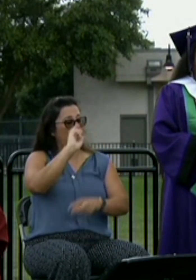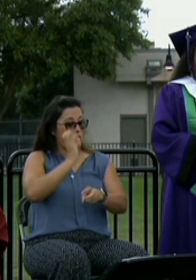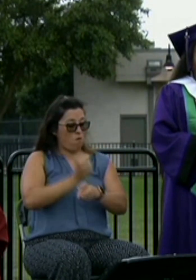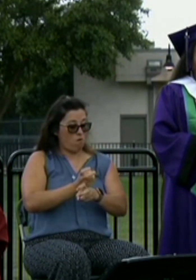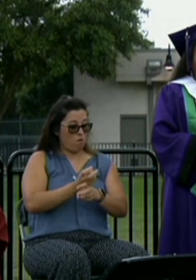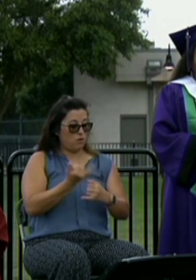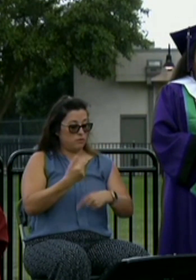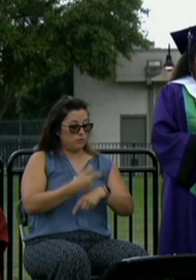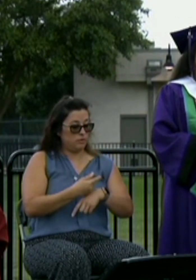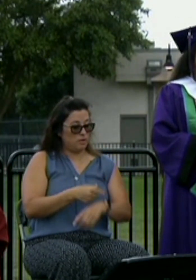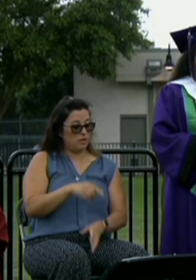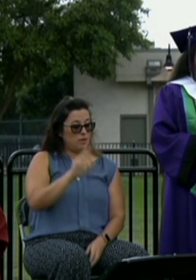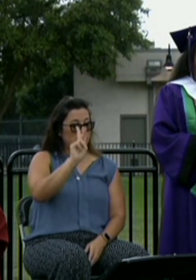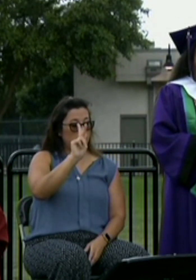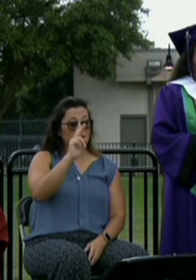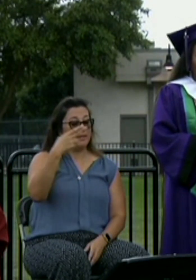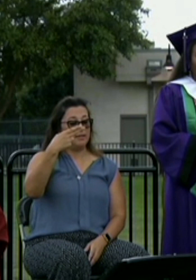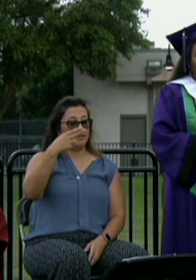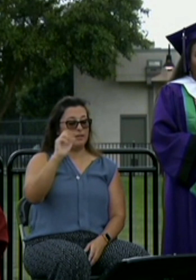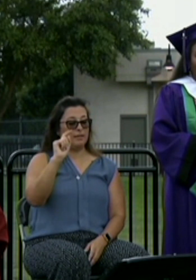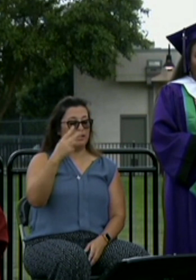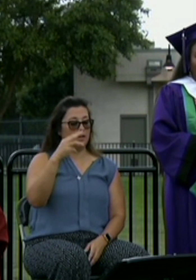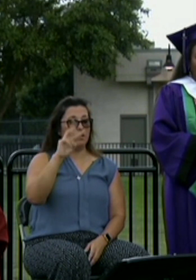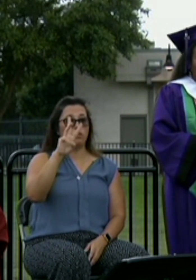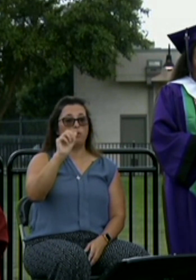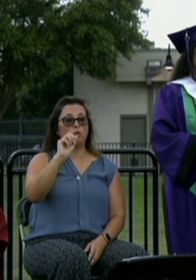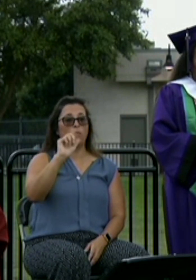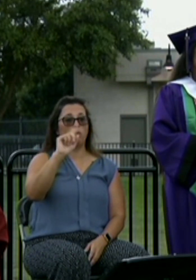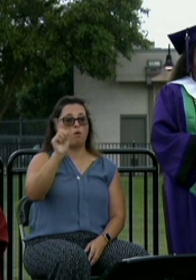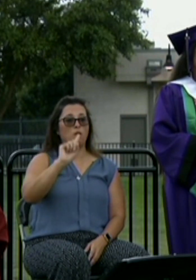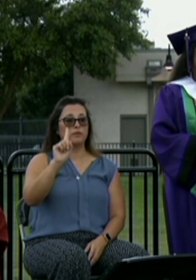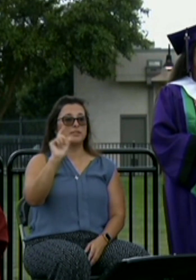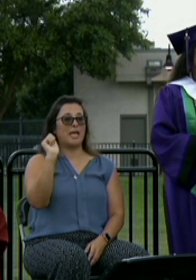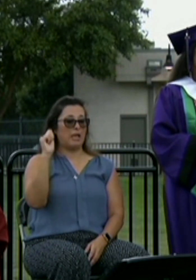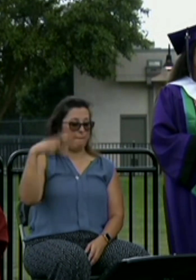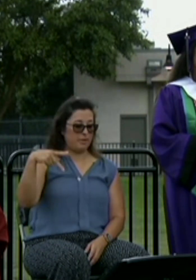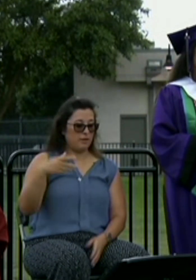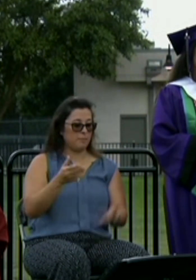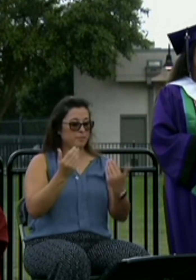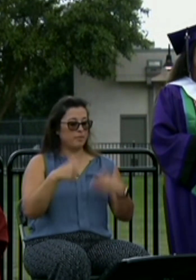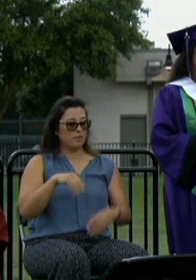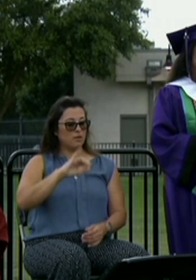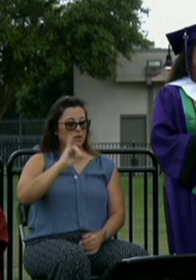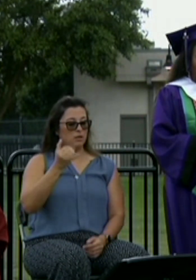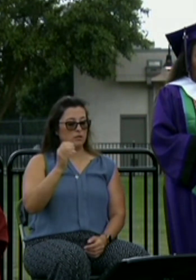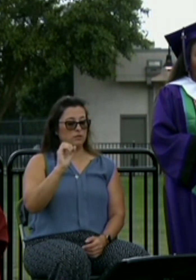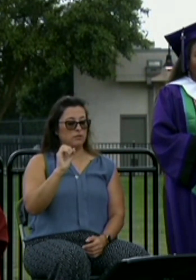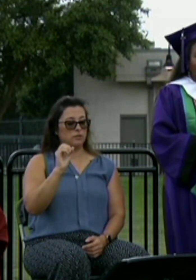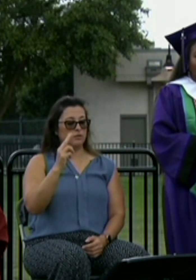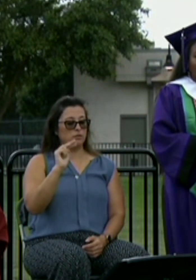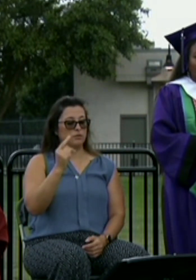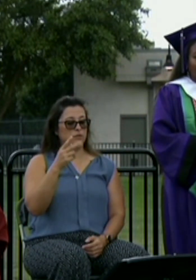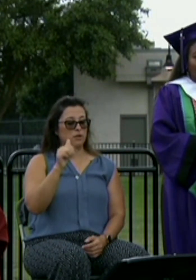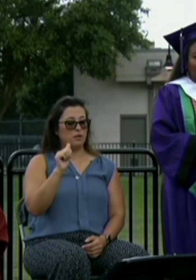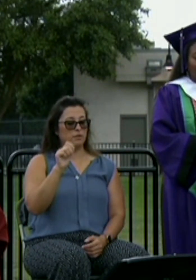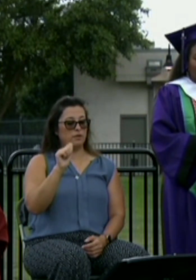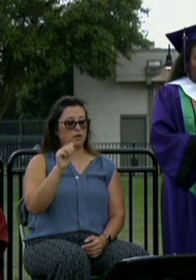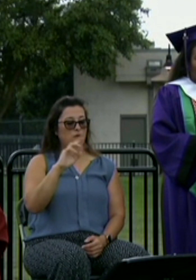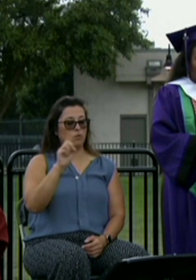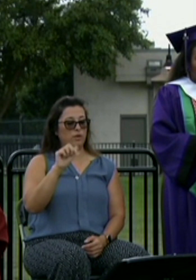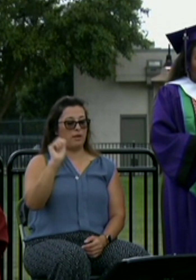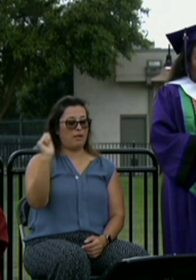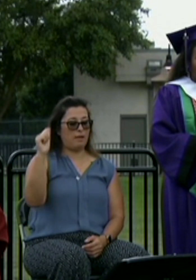is Heath Waltz, Associate Principal, Jonathan Arenas, Assistant